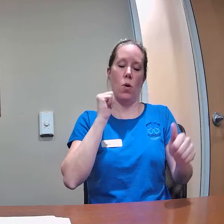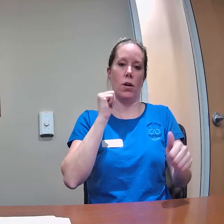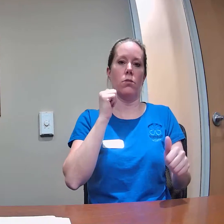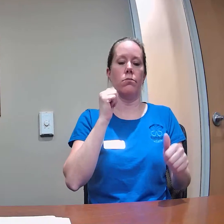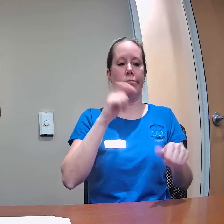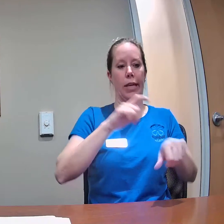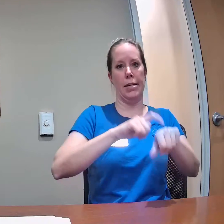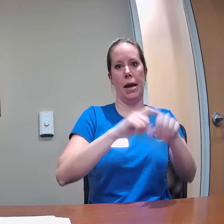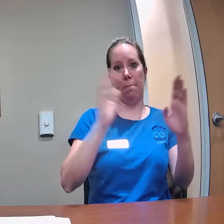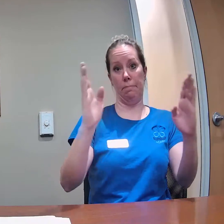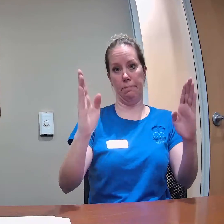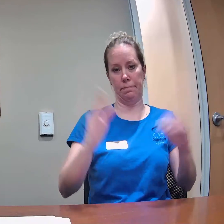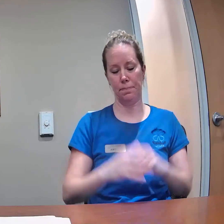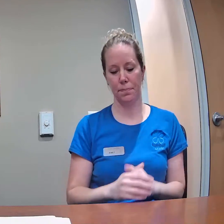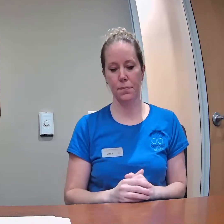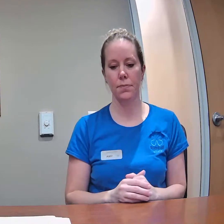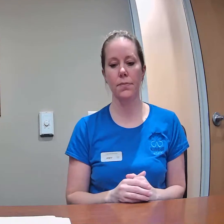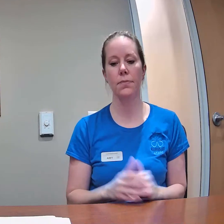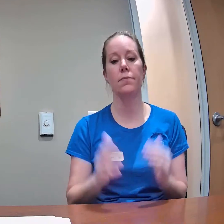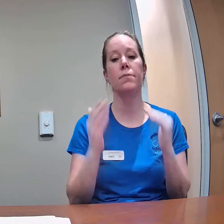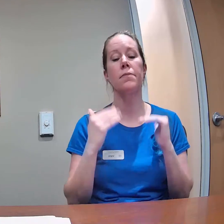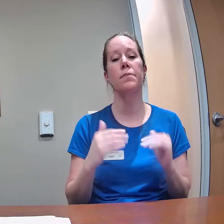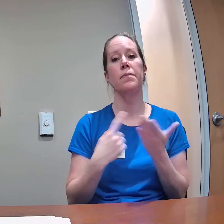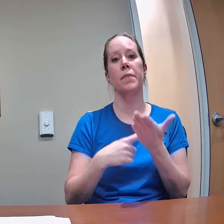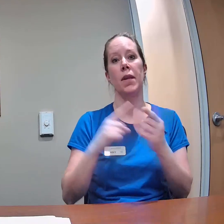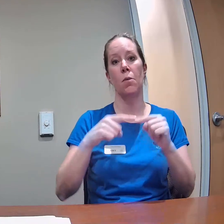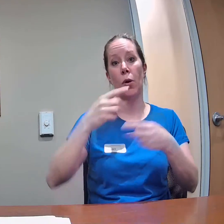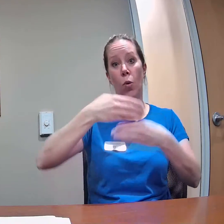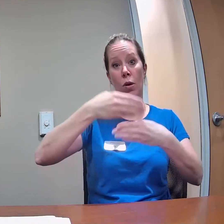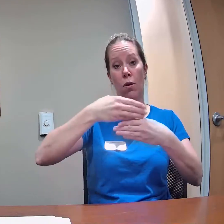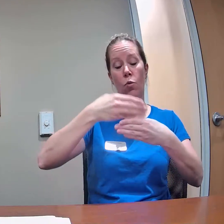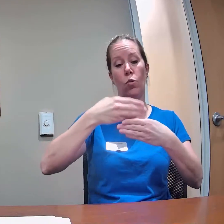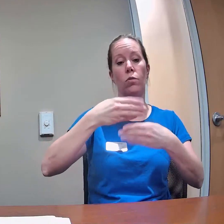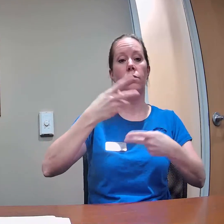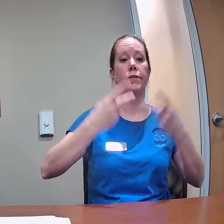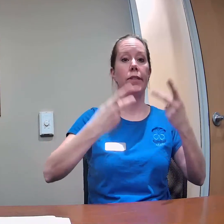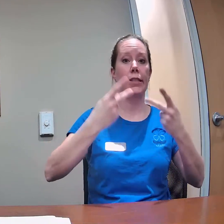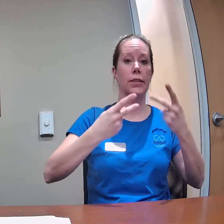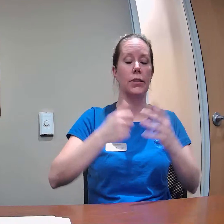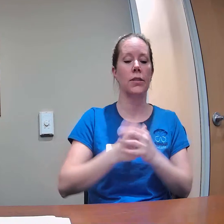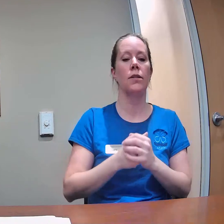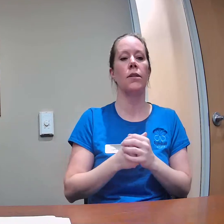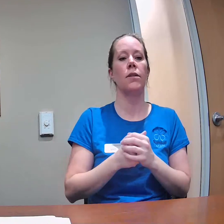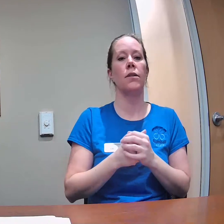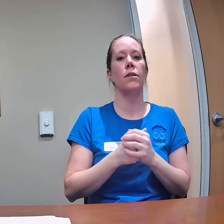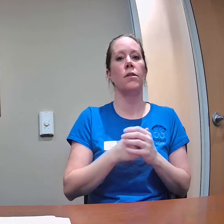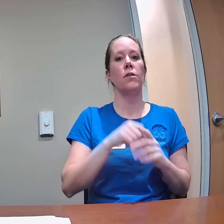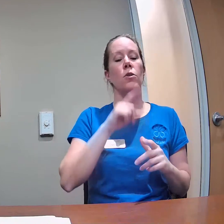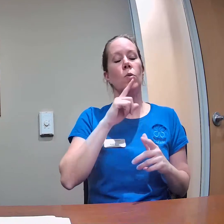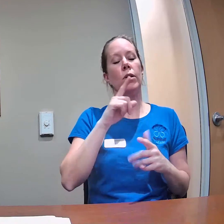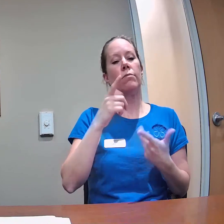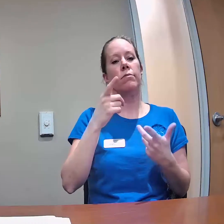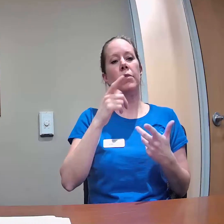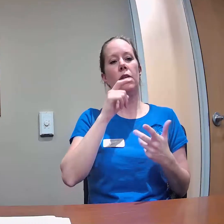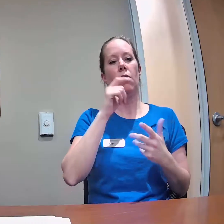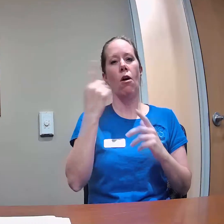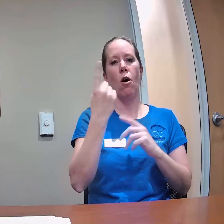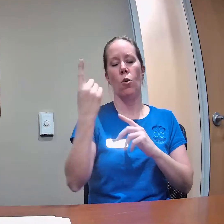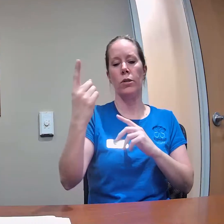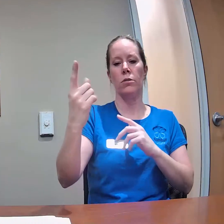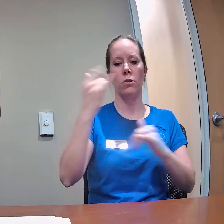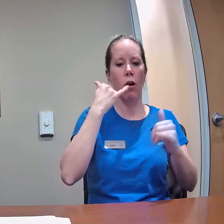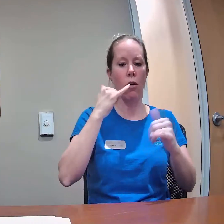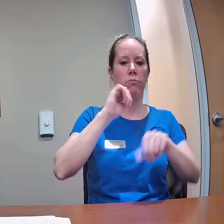Window visits. We've had some issues with window visits in that people are not necessarily booking with Amy and they're just showing